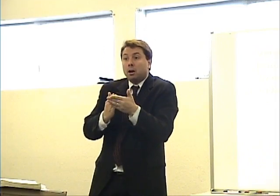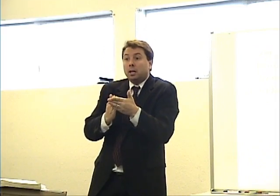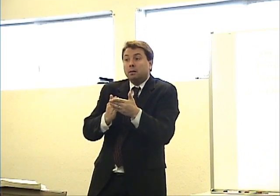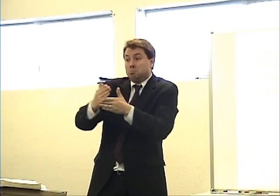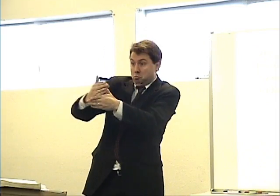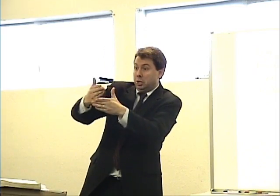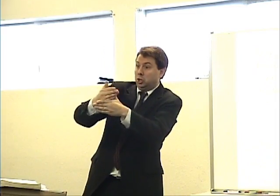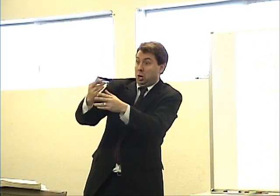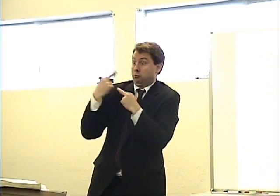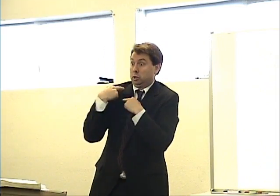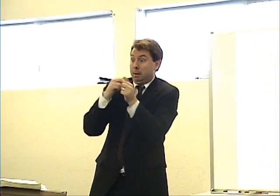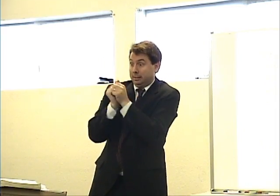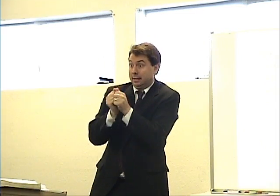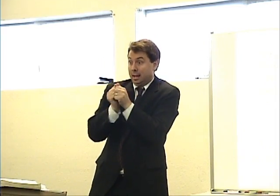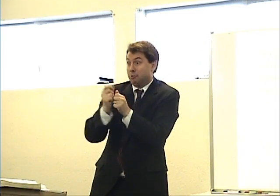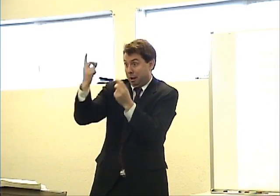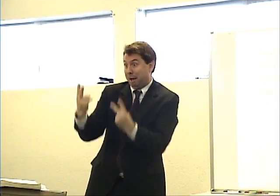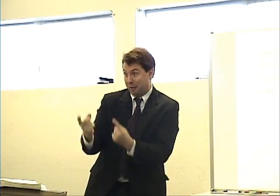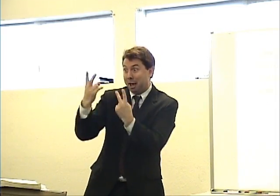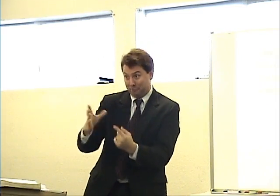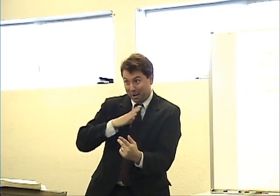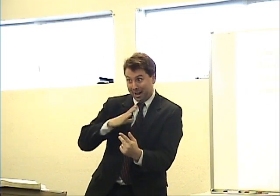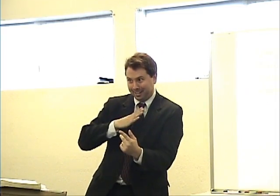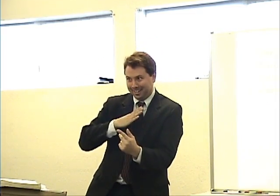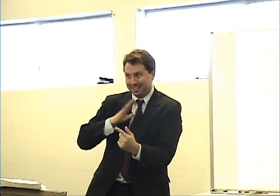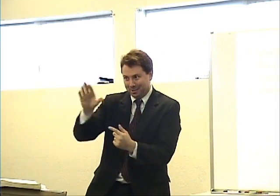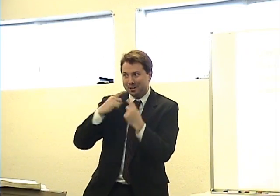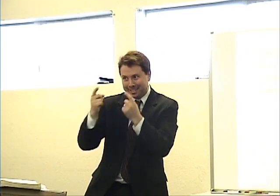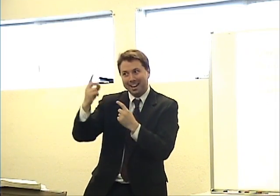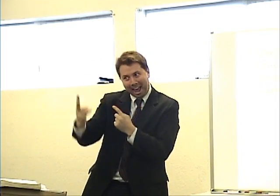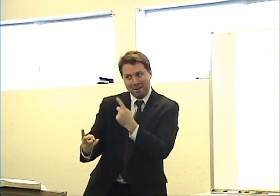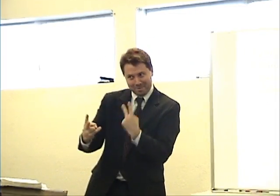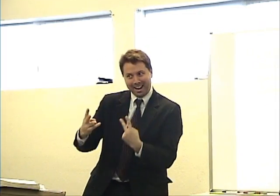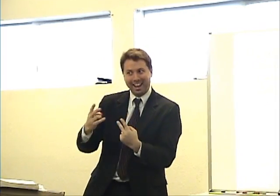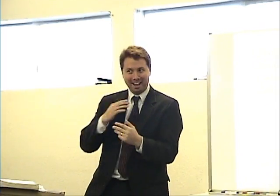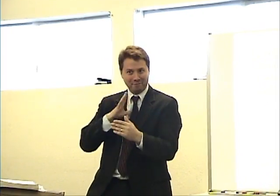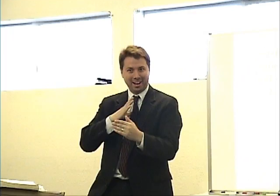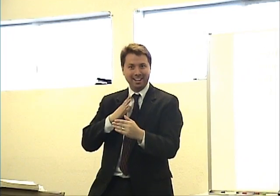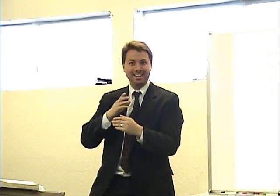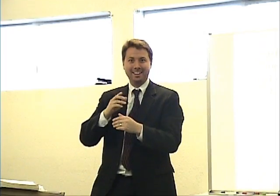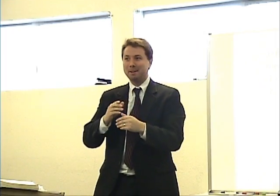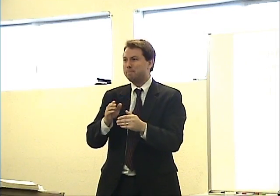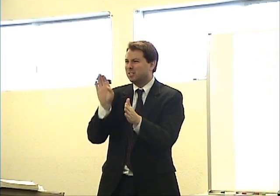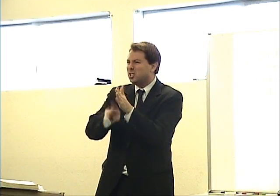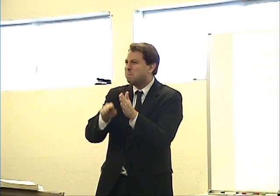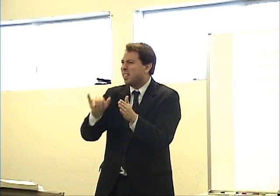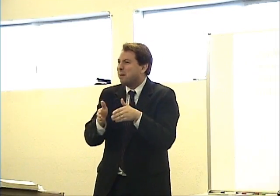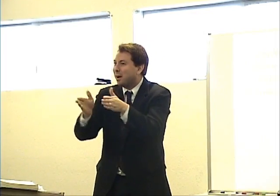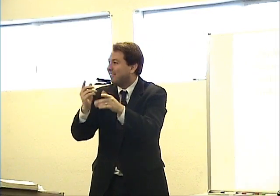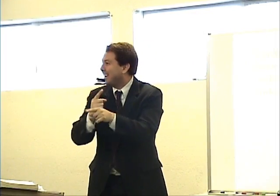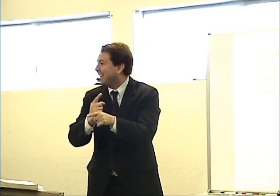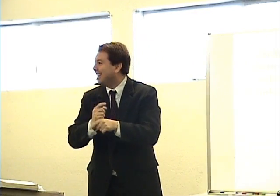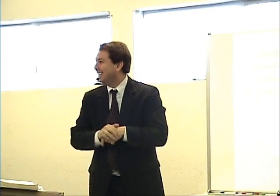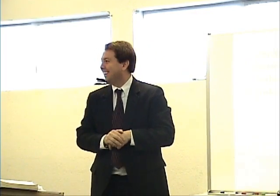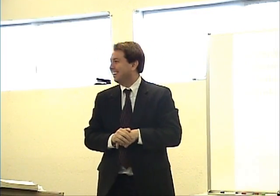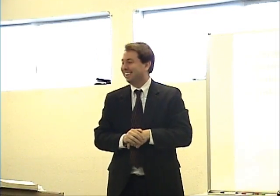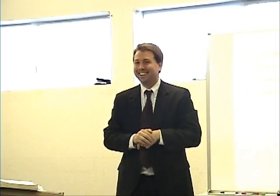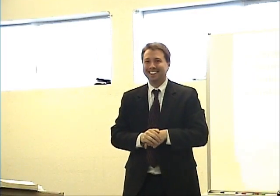partly, let's share the response together, half, fine. Your sin, half, fine. Cheaper that way, right?